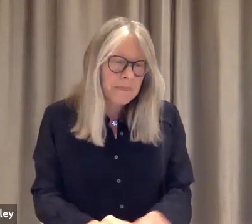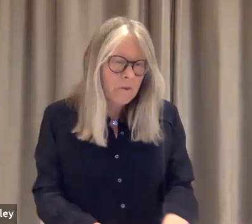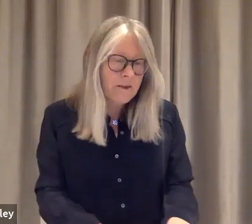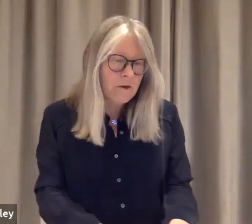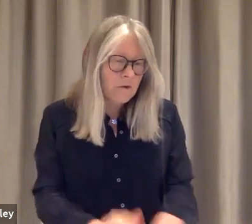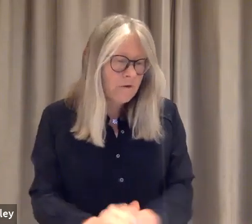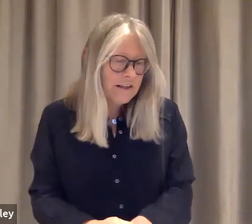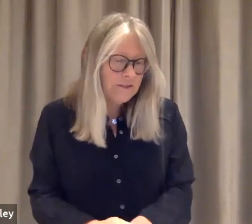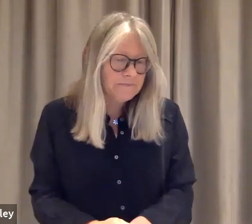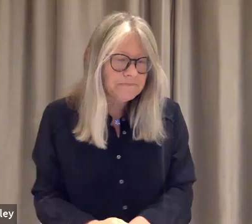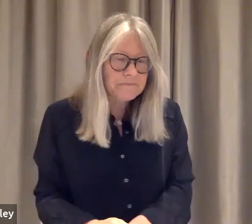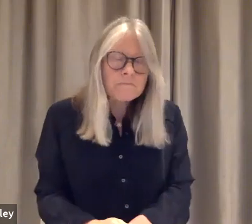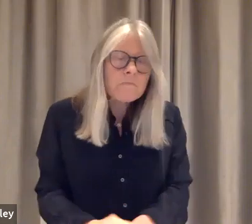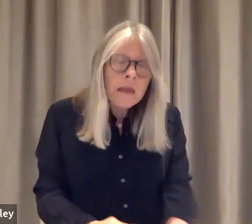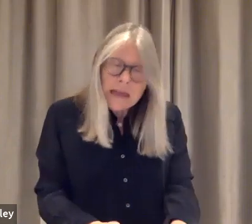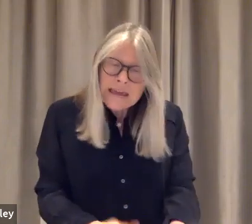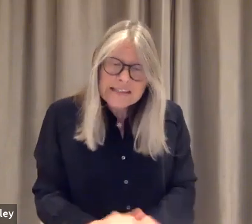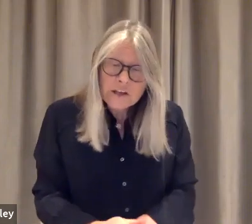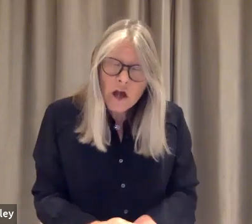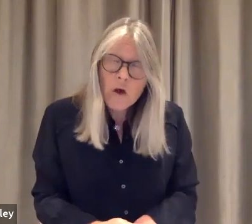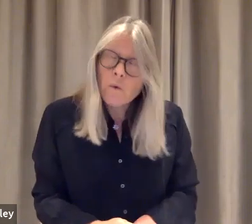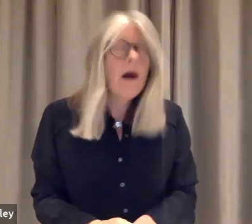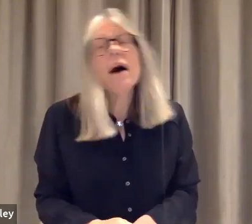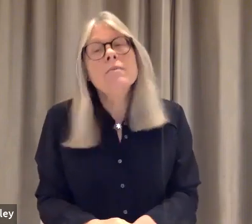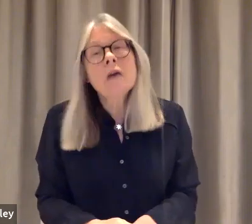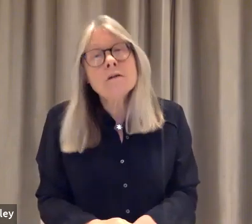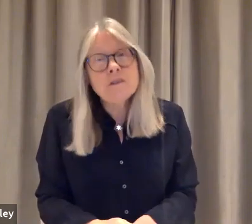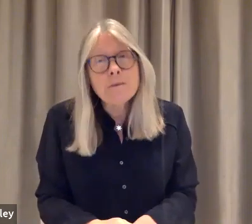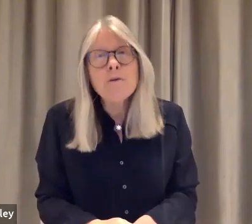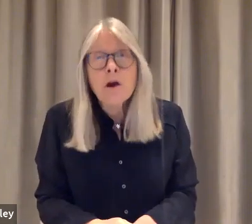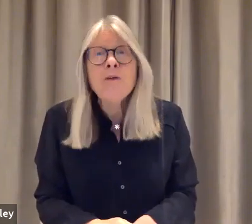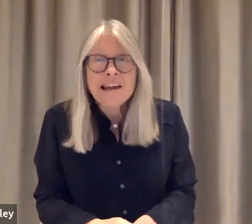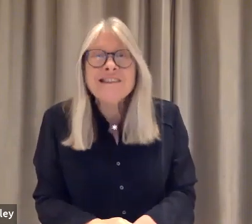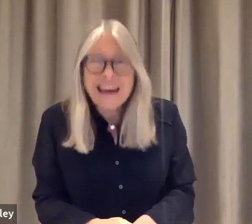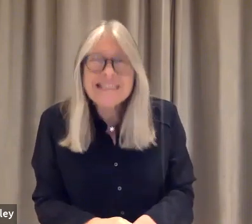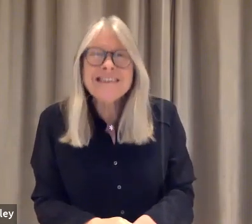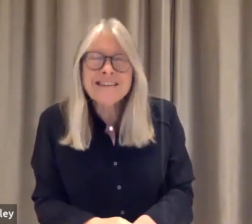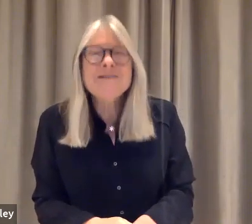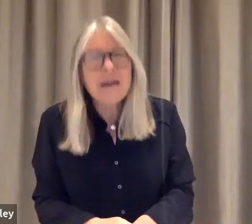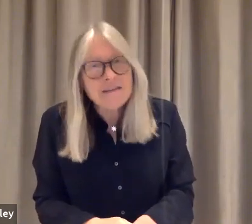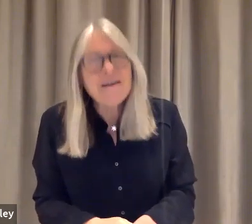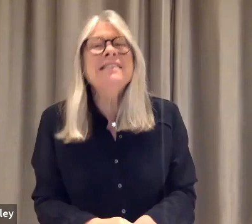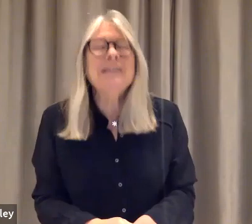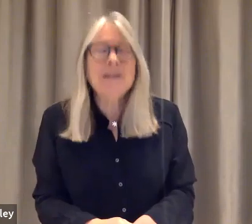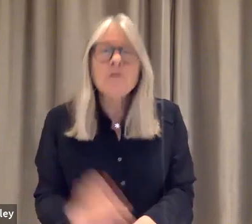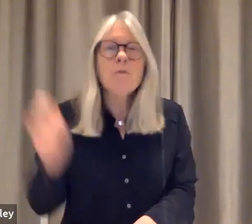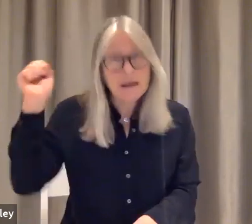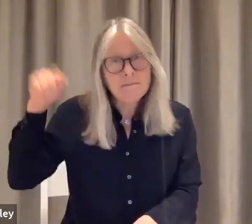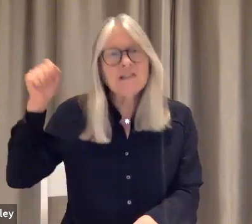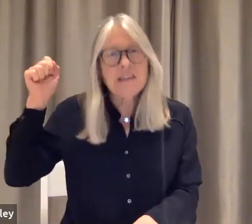with you. Great. Yes and no. Culturally, we've already got a really good yes and a smiley face and a nod, but we can match that